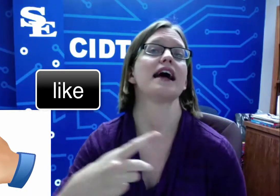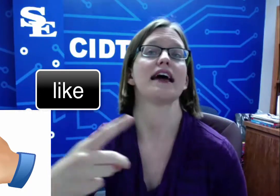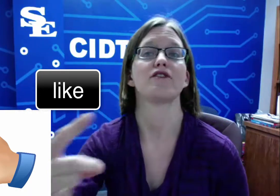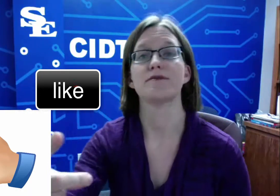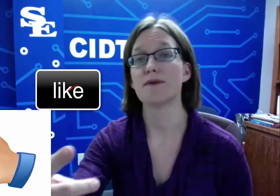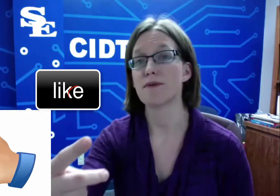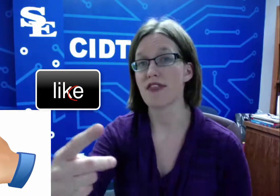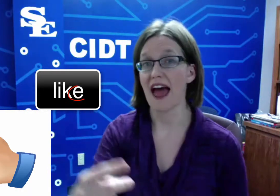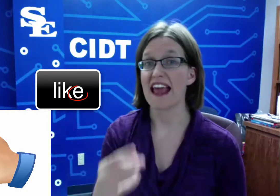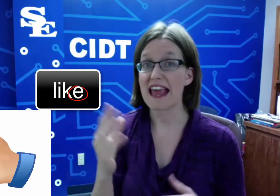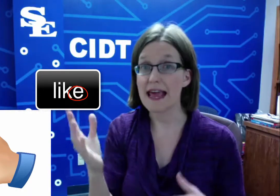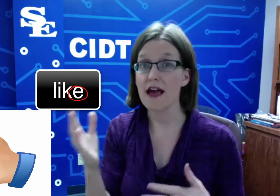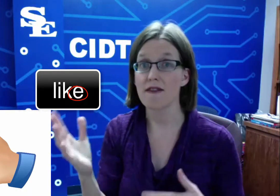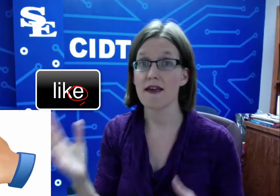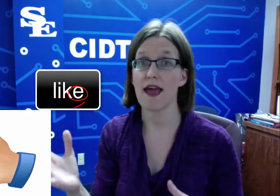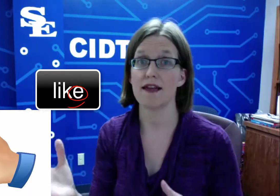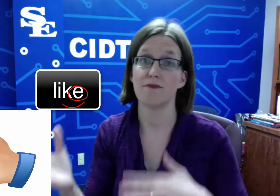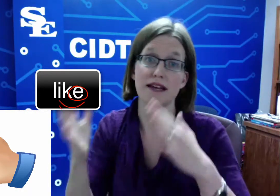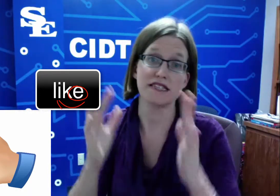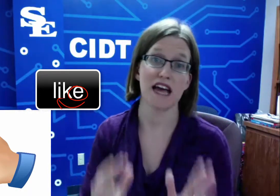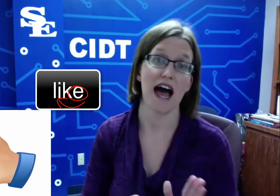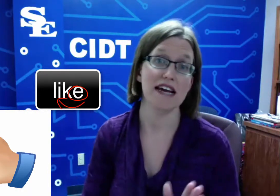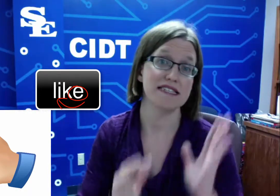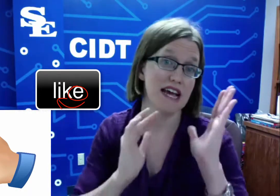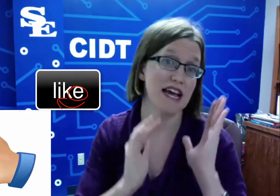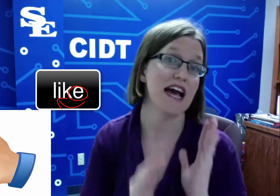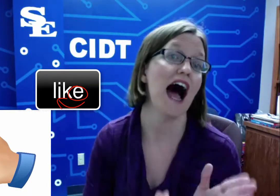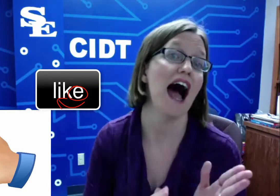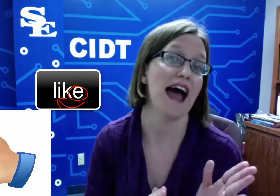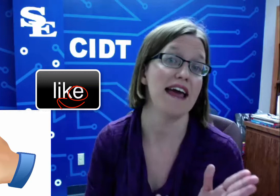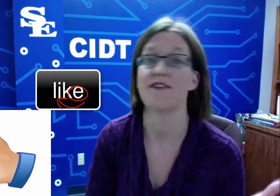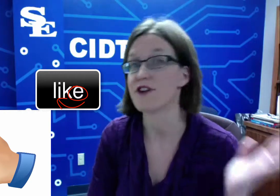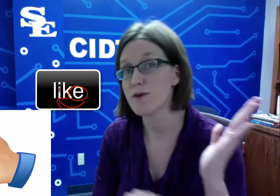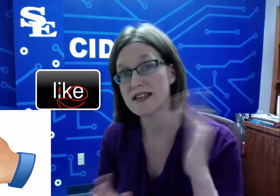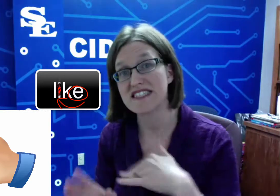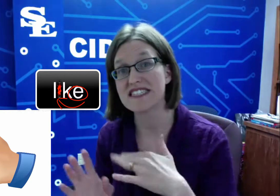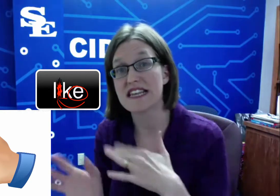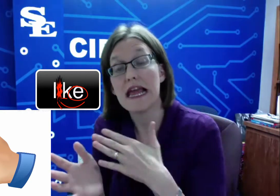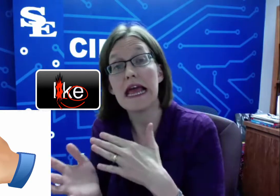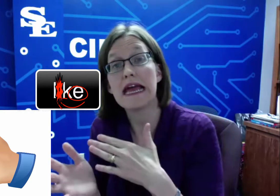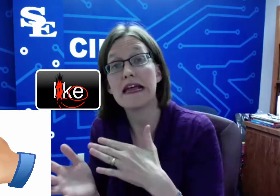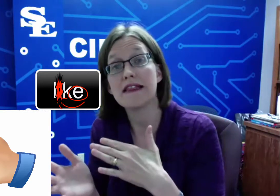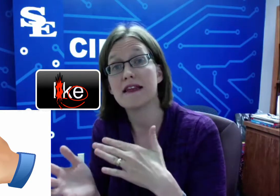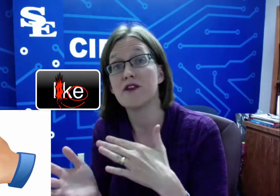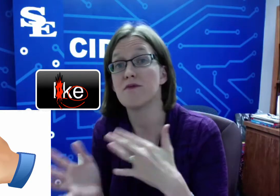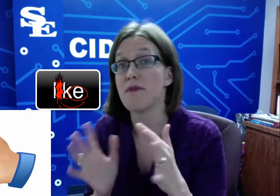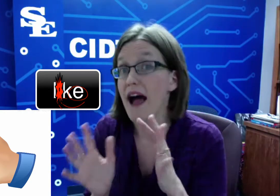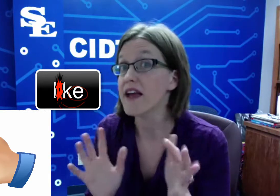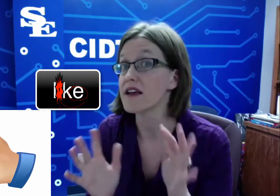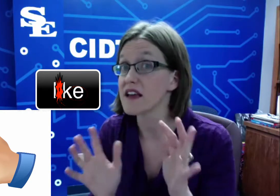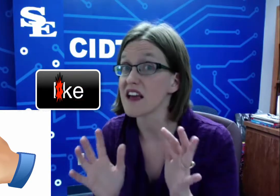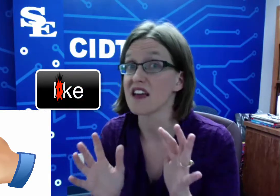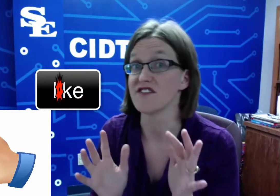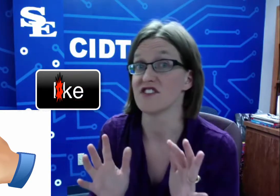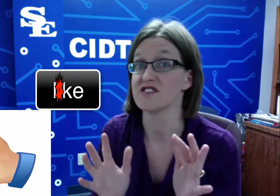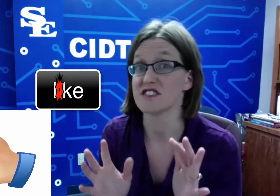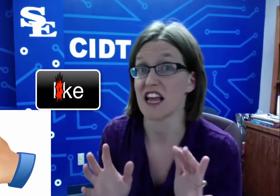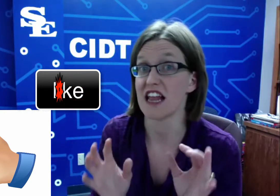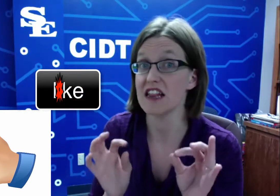Like. Remember that E on the end makes the I say I. If there wasn't an E, then you might get confused and say